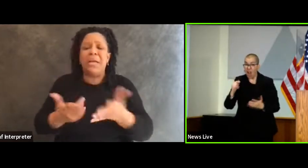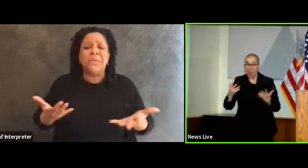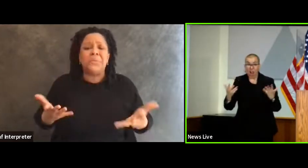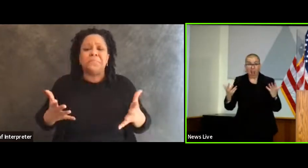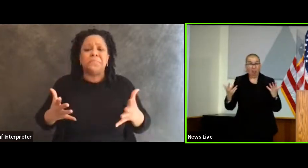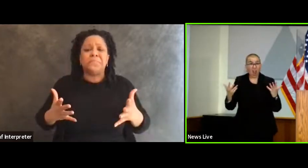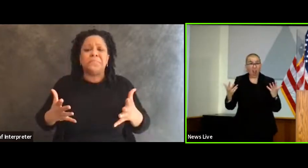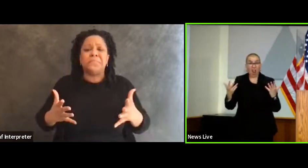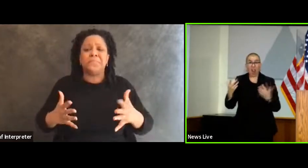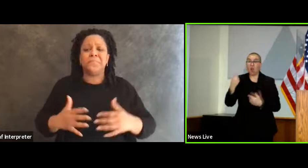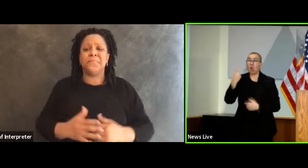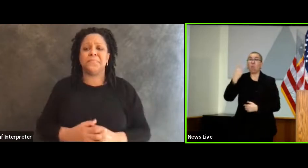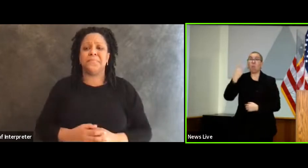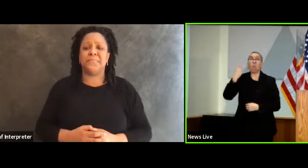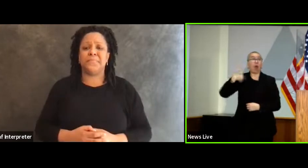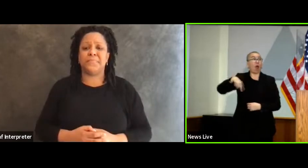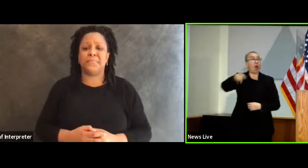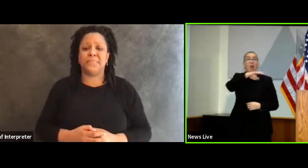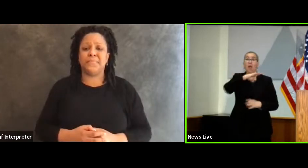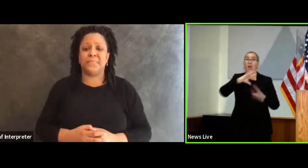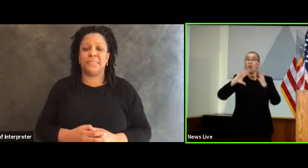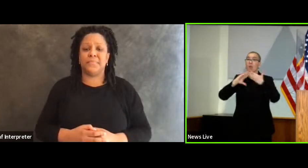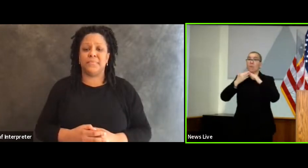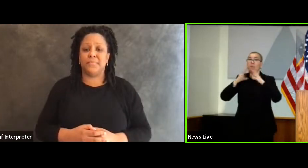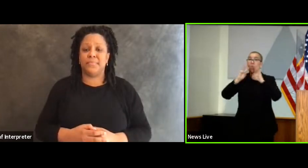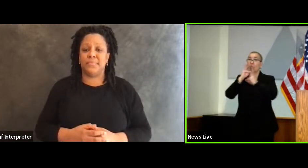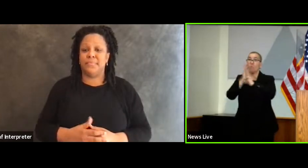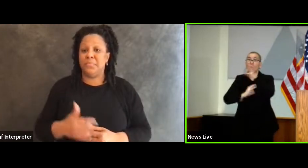in our society is, do we